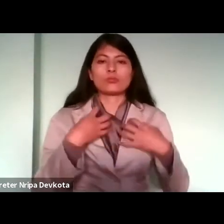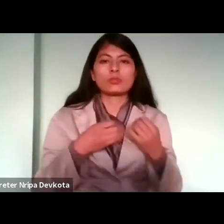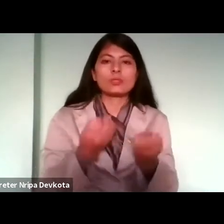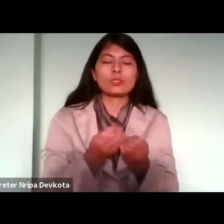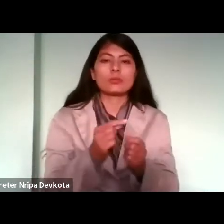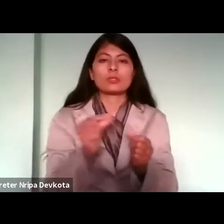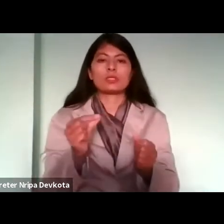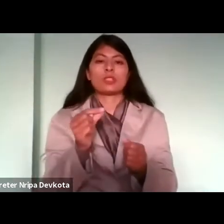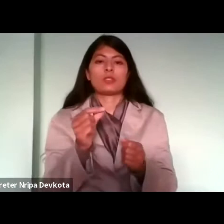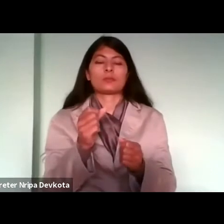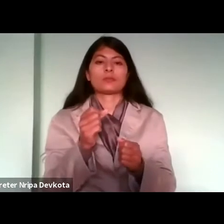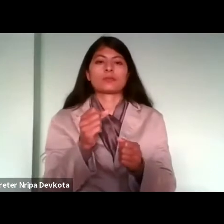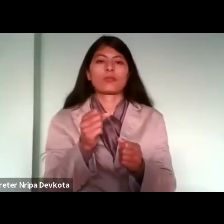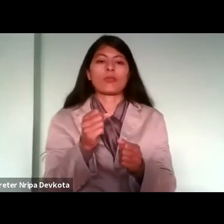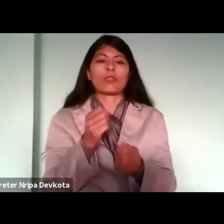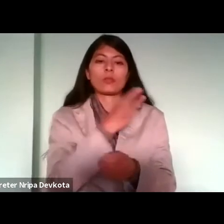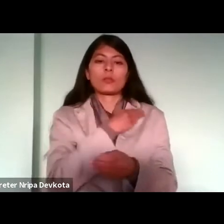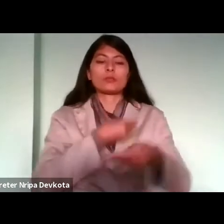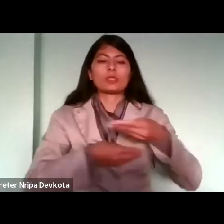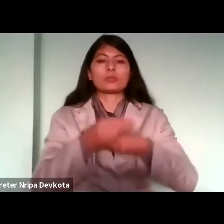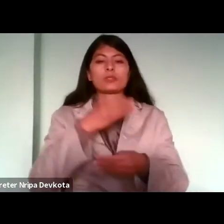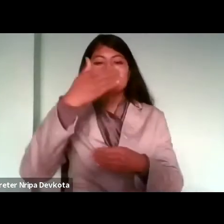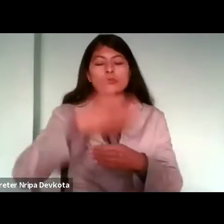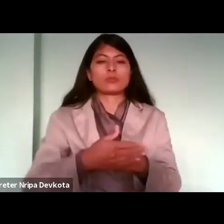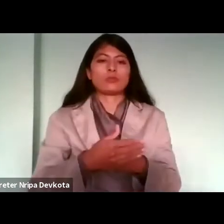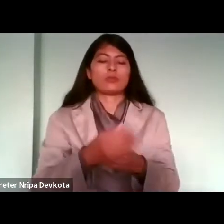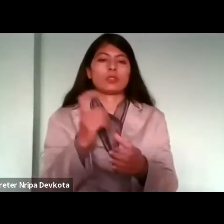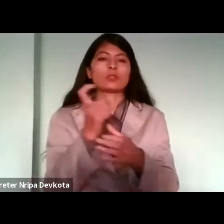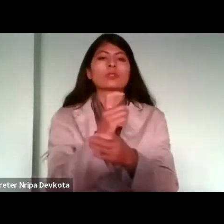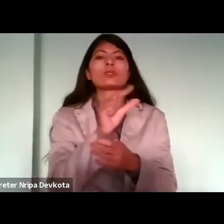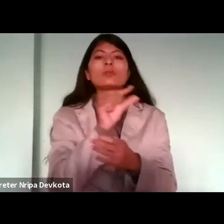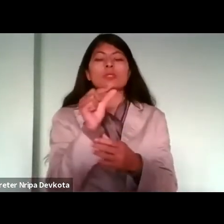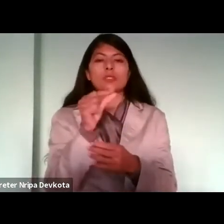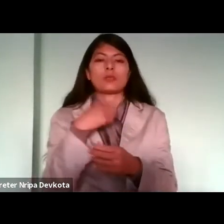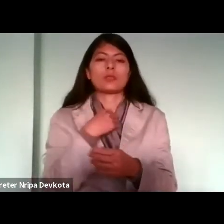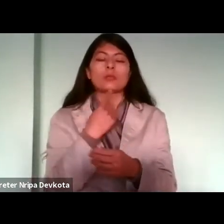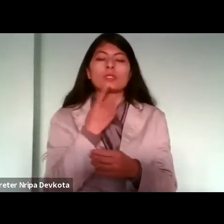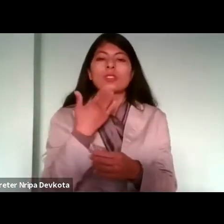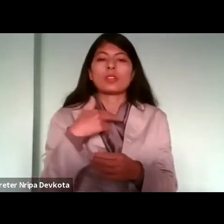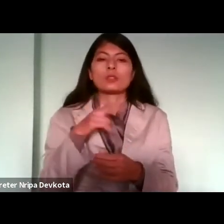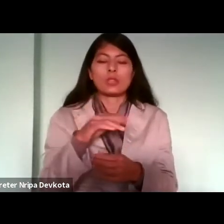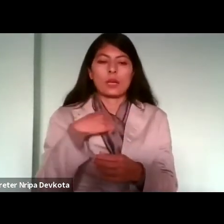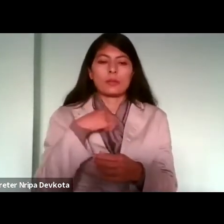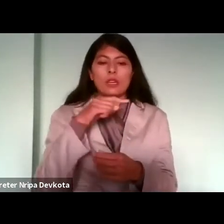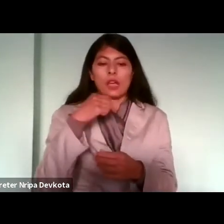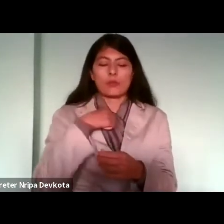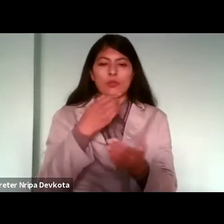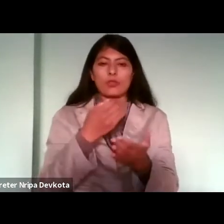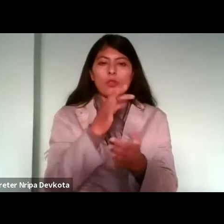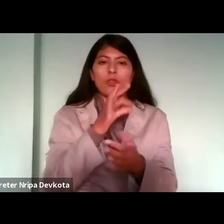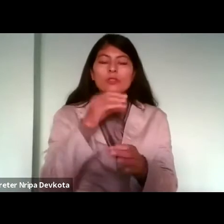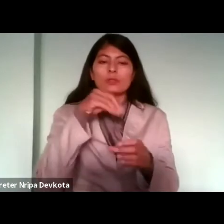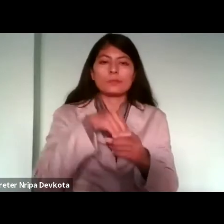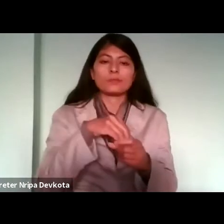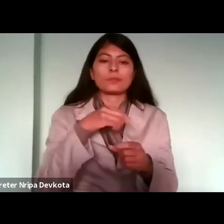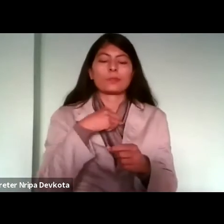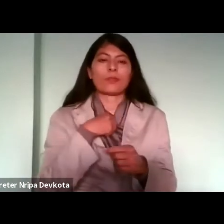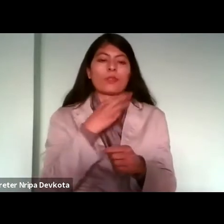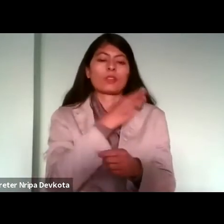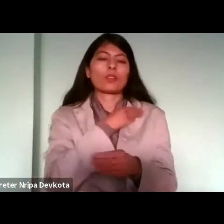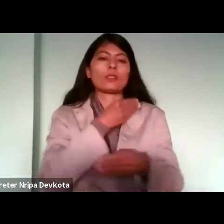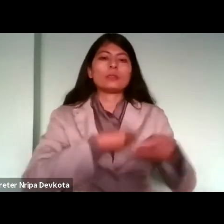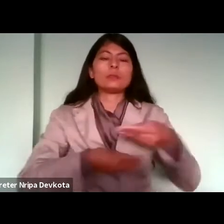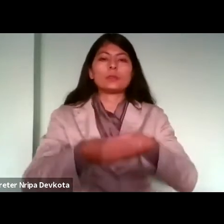anti-trafficking alliance. So at GATW, we understand trafficking